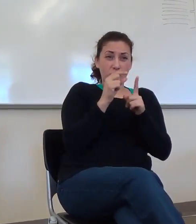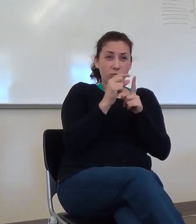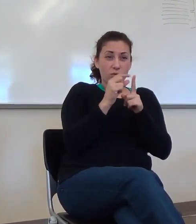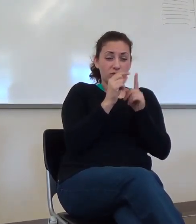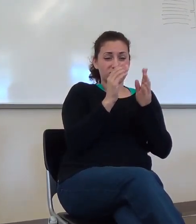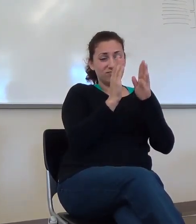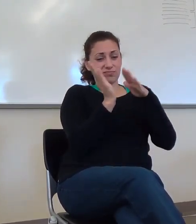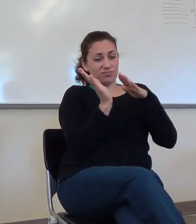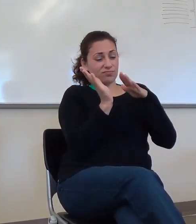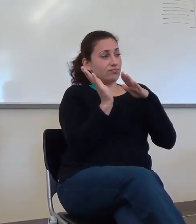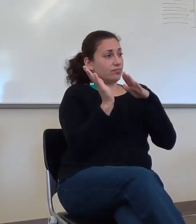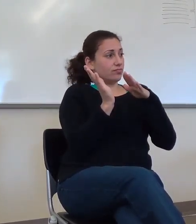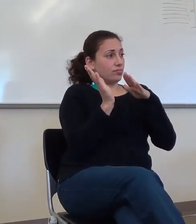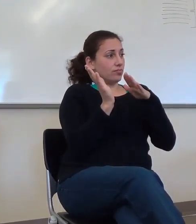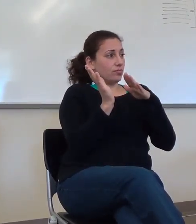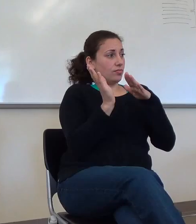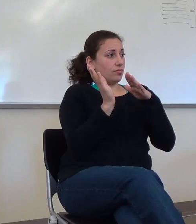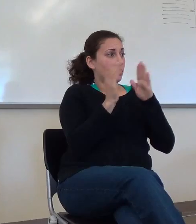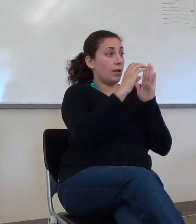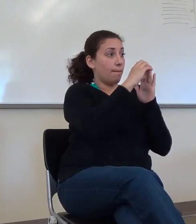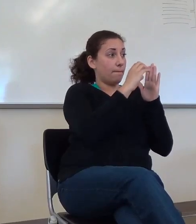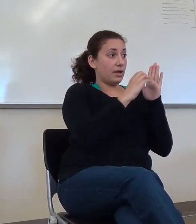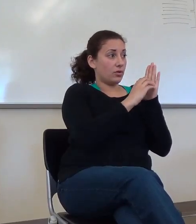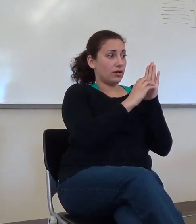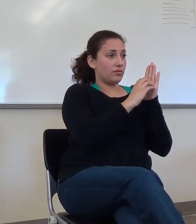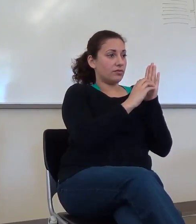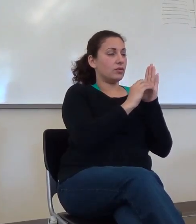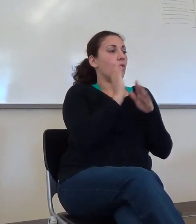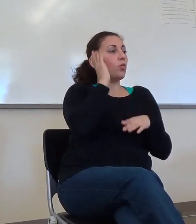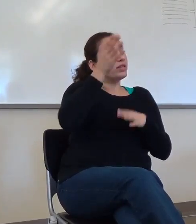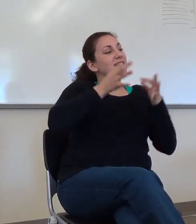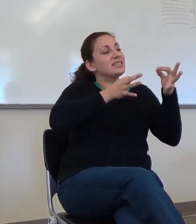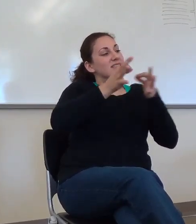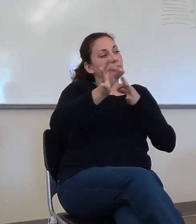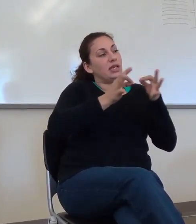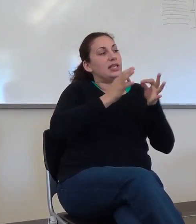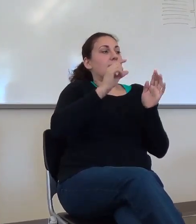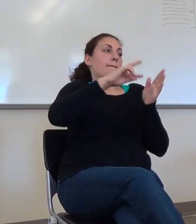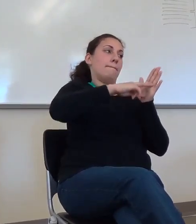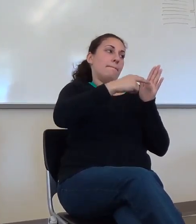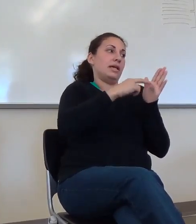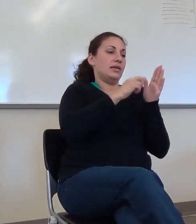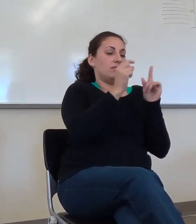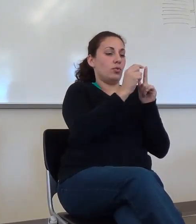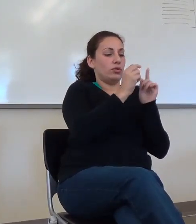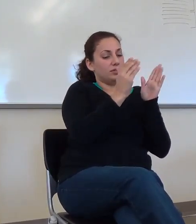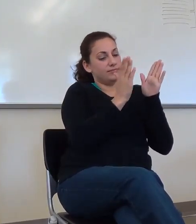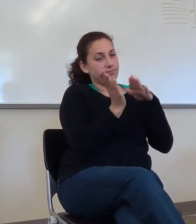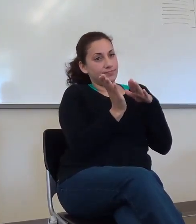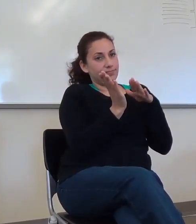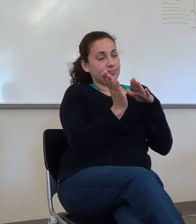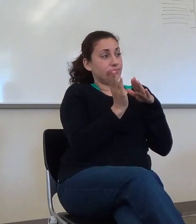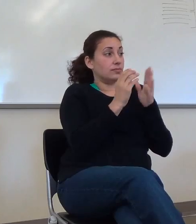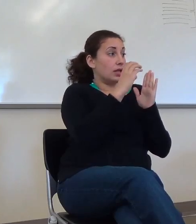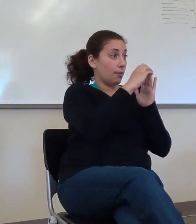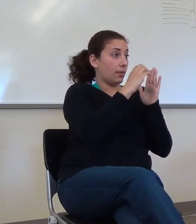the paragraph is going to do is define it. This paragraph is probably giving us a definition. That's